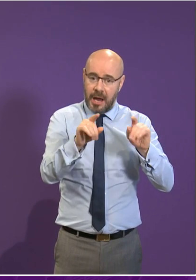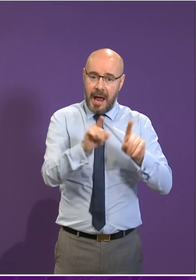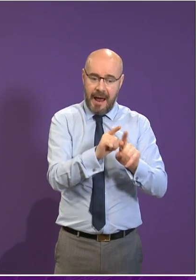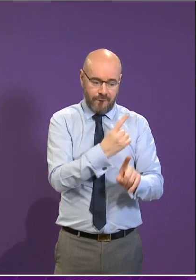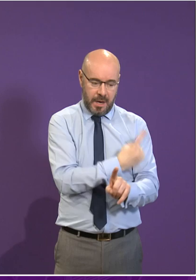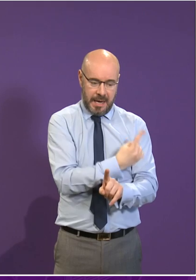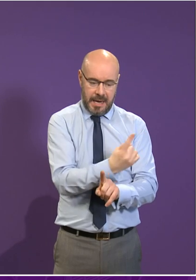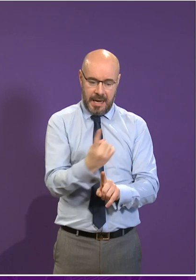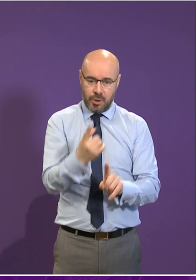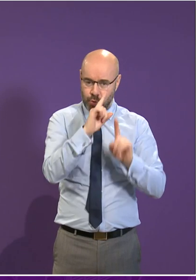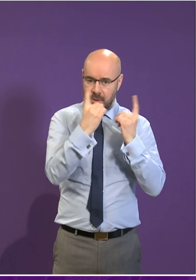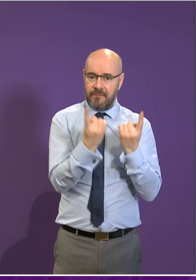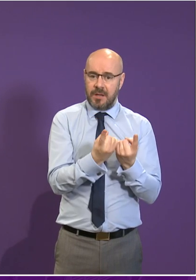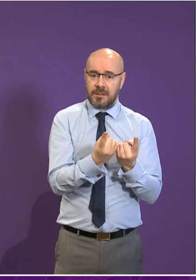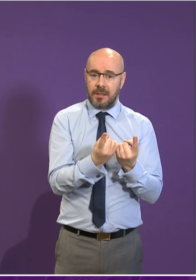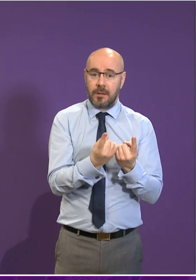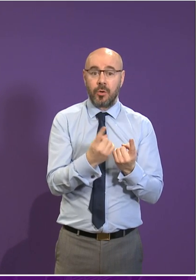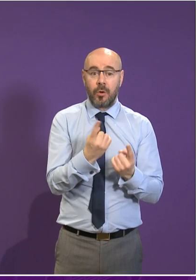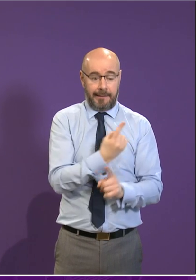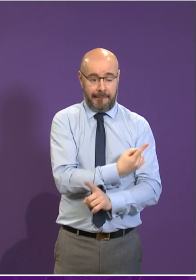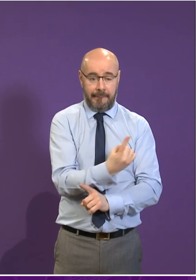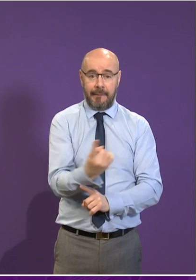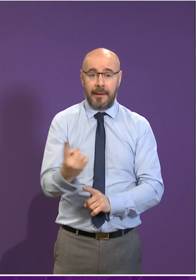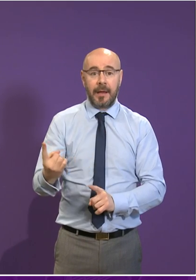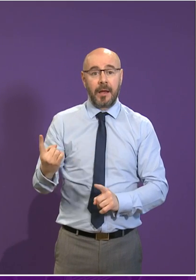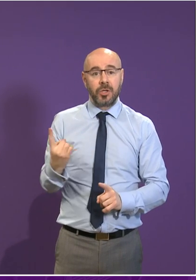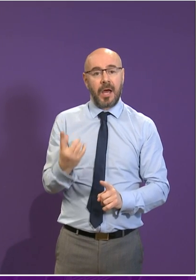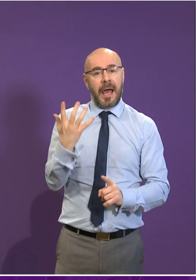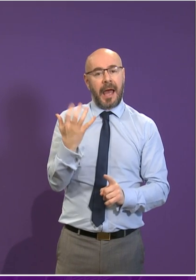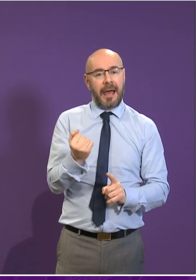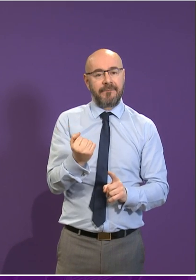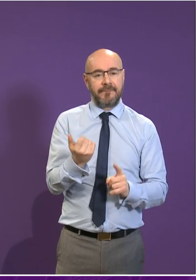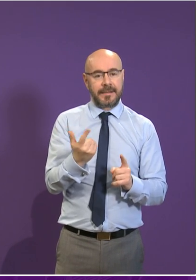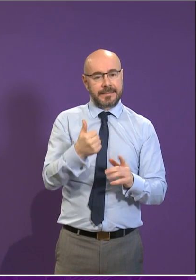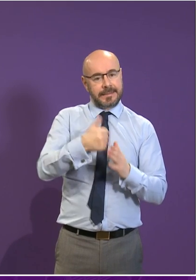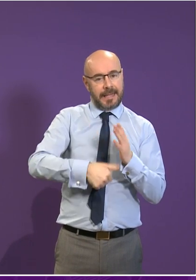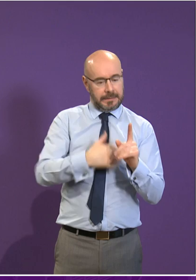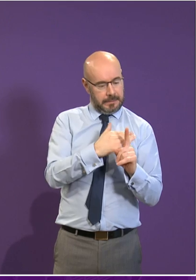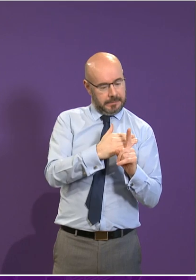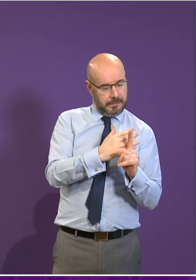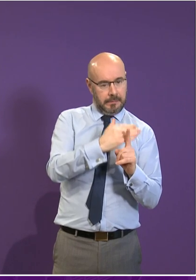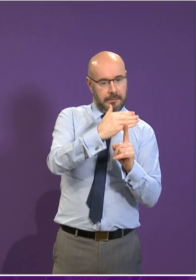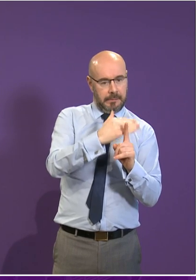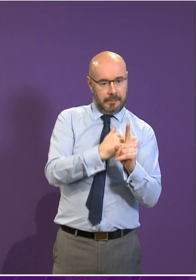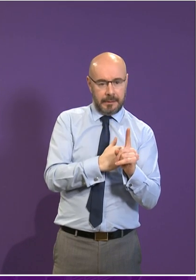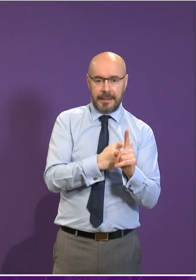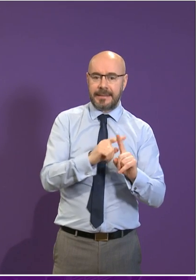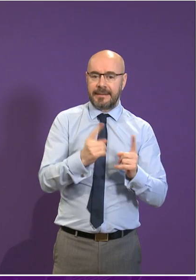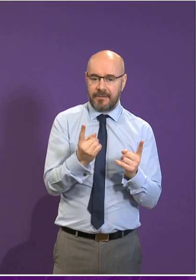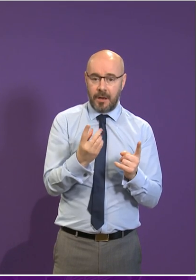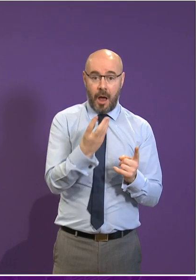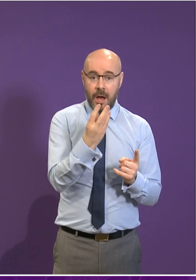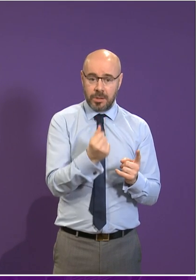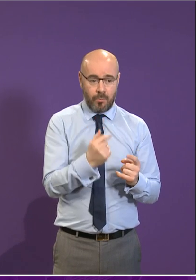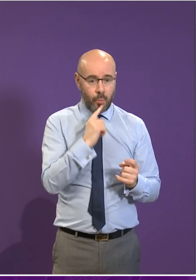institution. Every institution is coming from a different starting point. Some of them will find it more challenging than